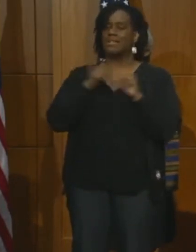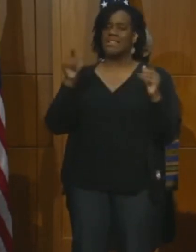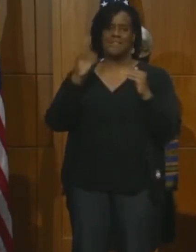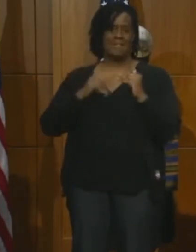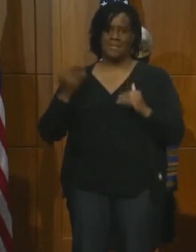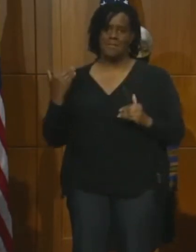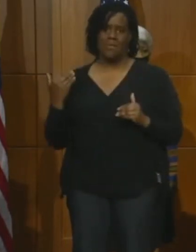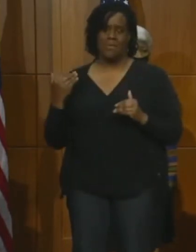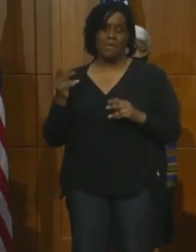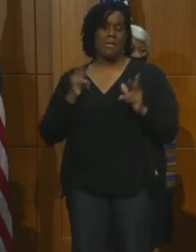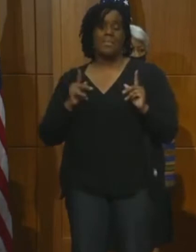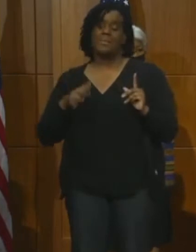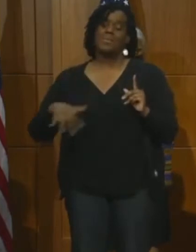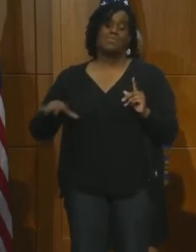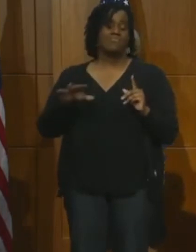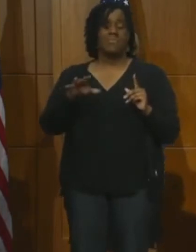People of all ages and races,